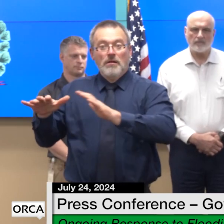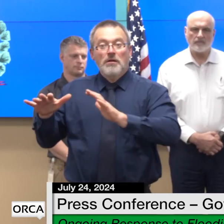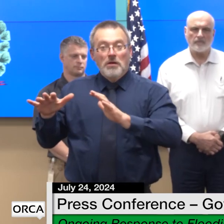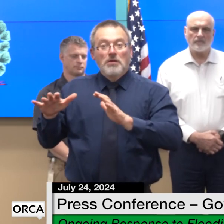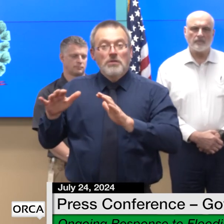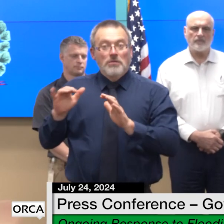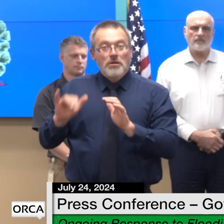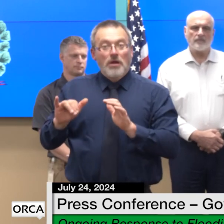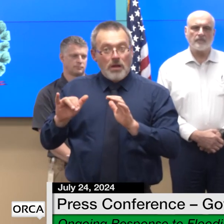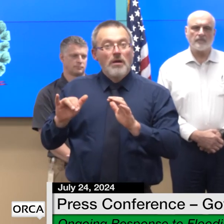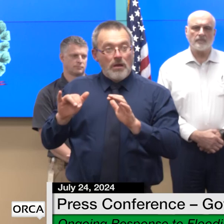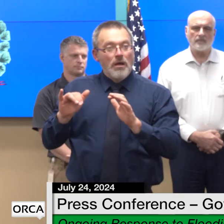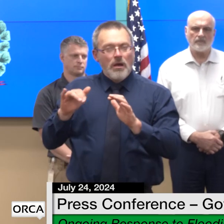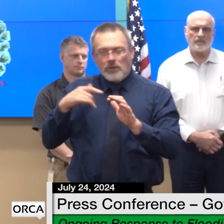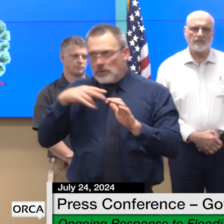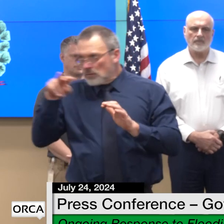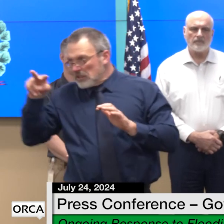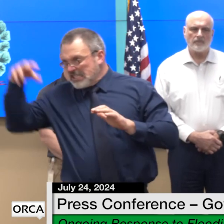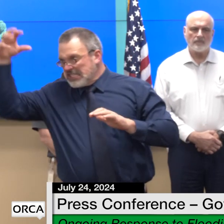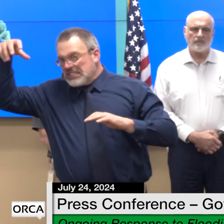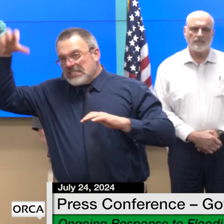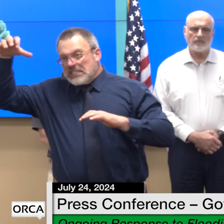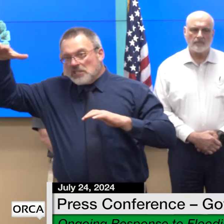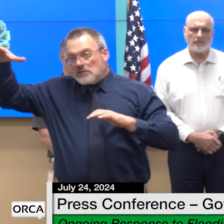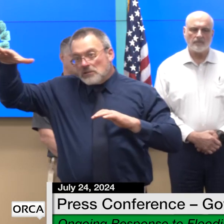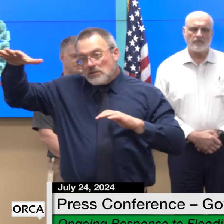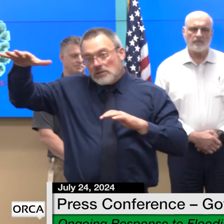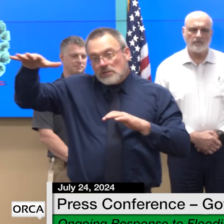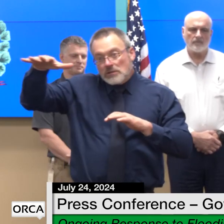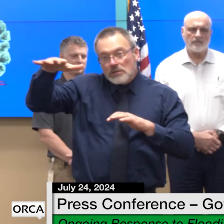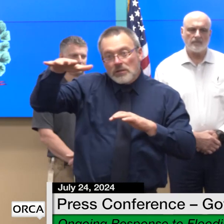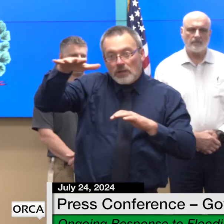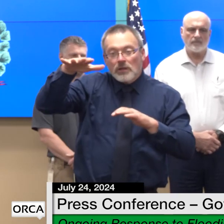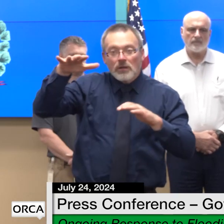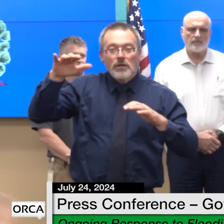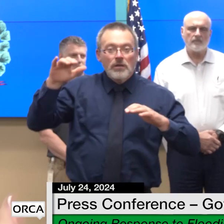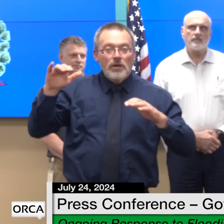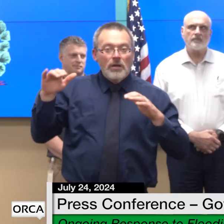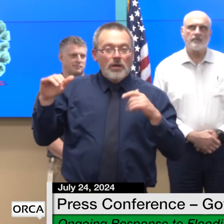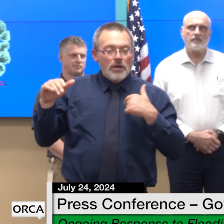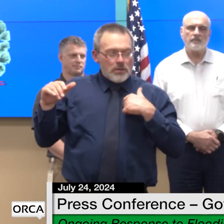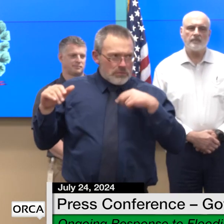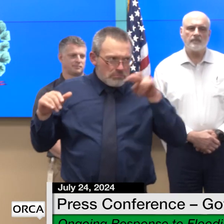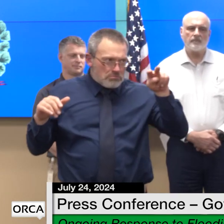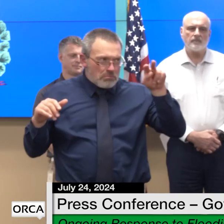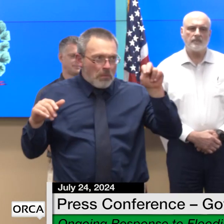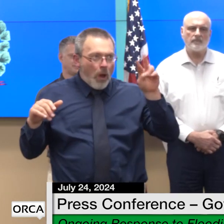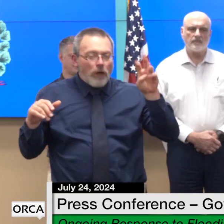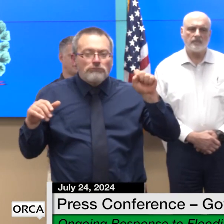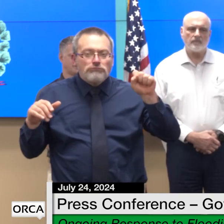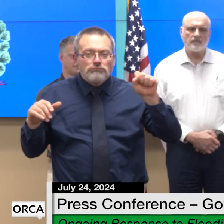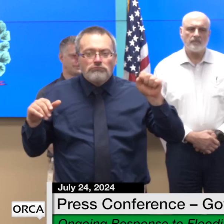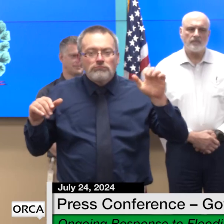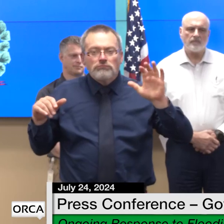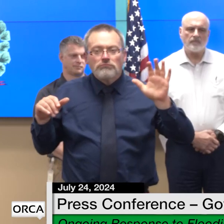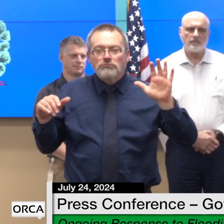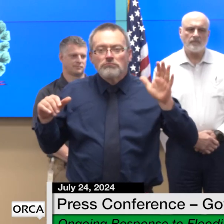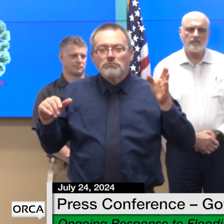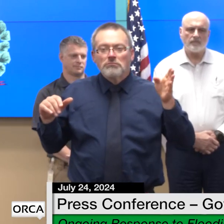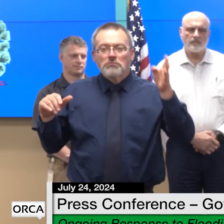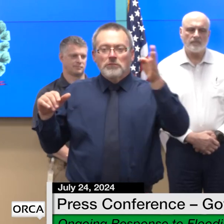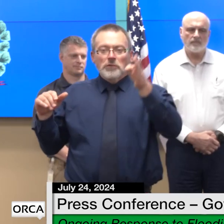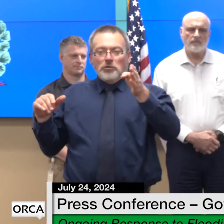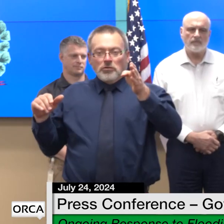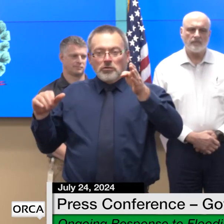training storms are. I clearly have spent too much time with my friends at the National Weather Service. Training storms are when a storm cell